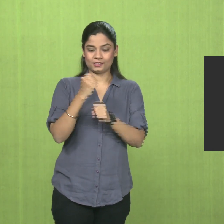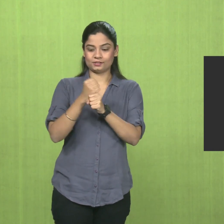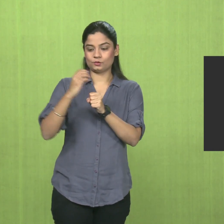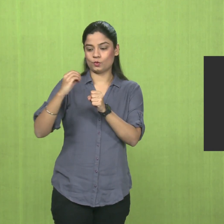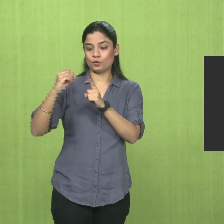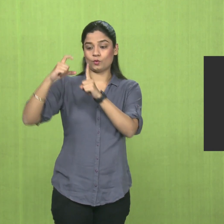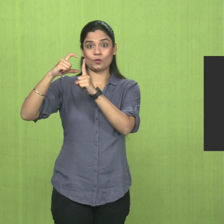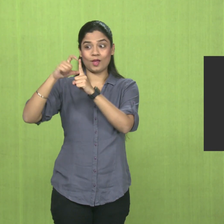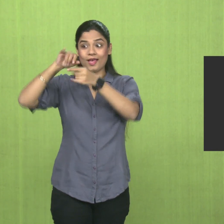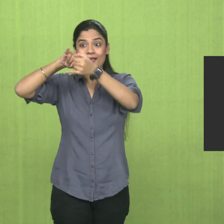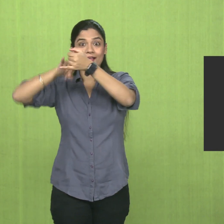Material, goods.